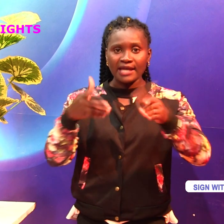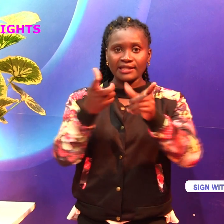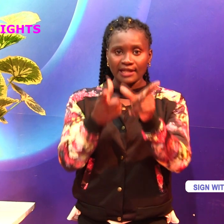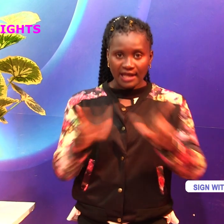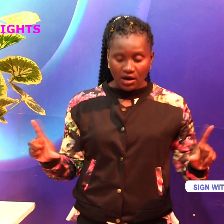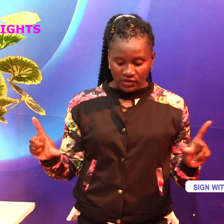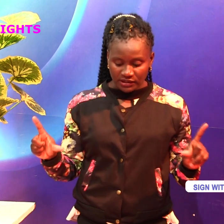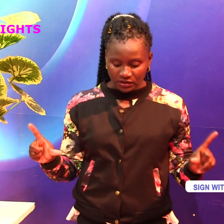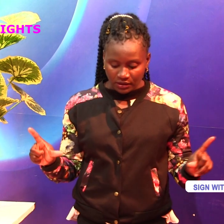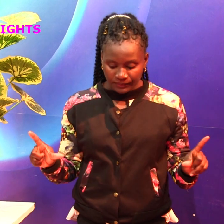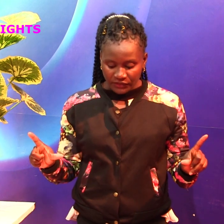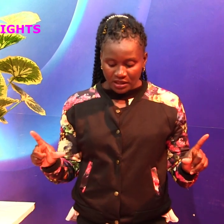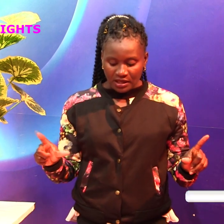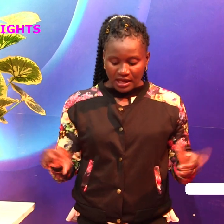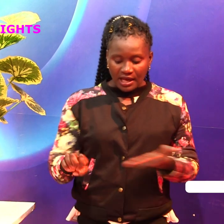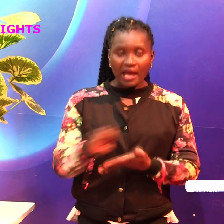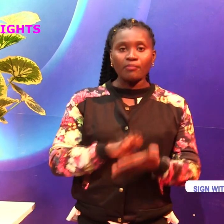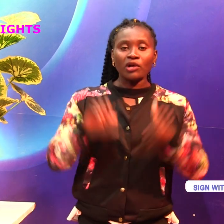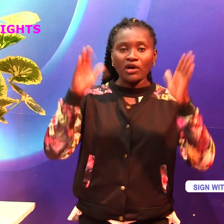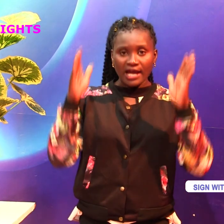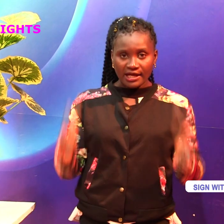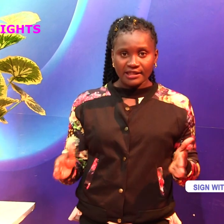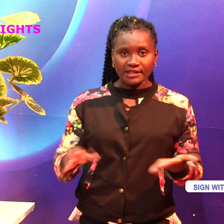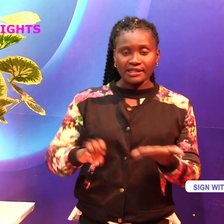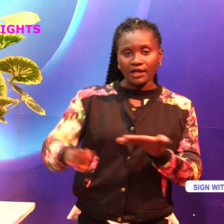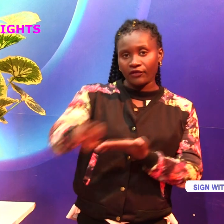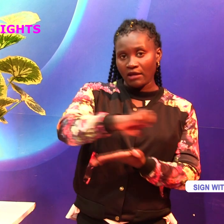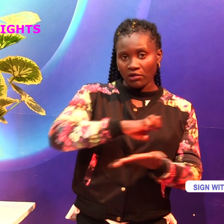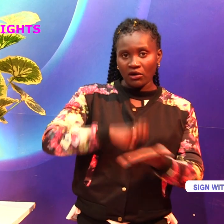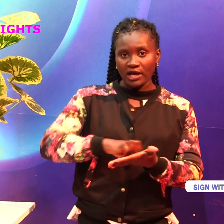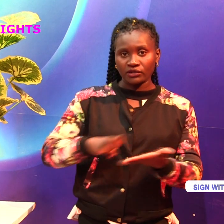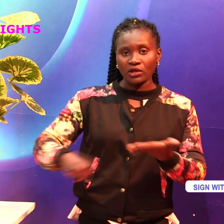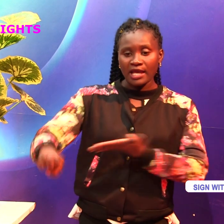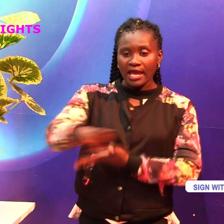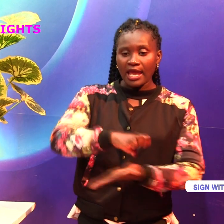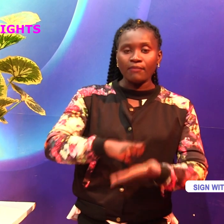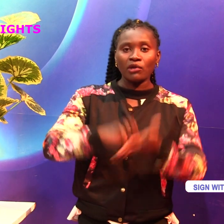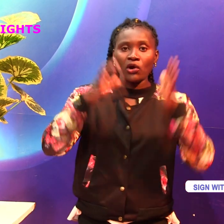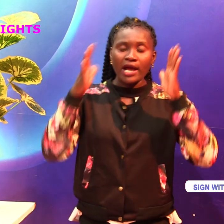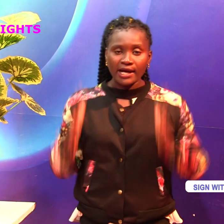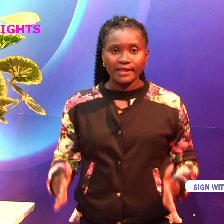Sign Language. So employer, this is a sign for employer. So employer